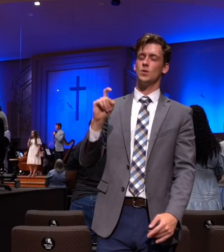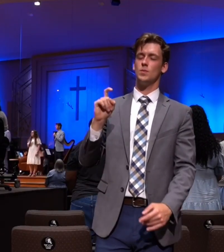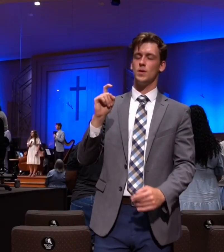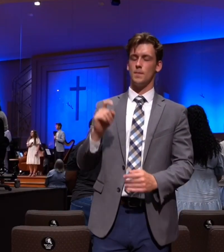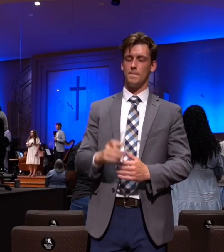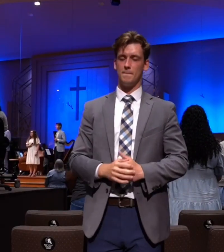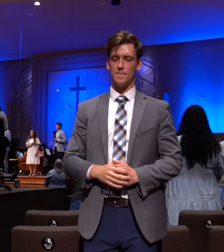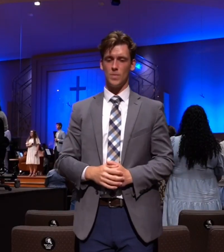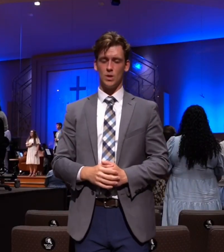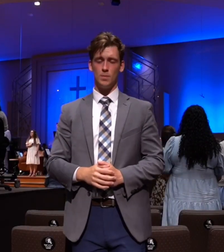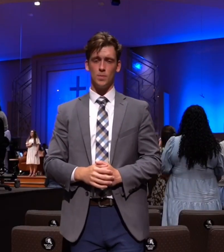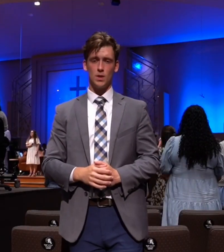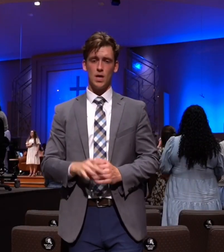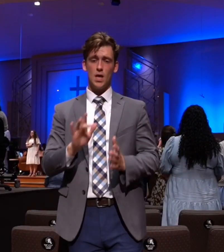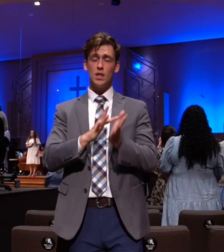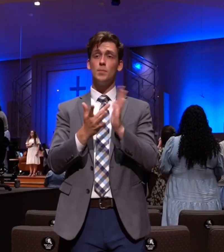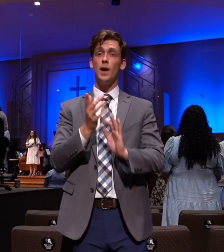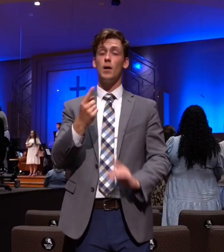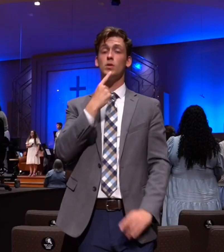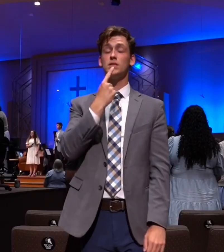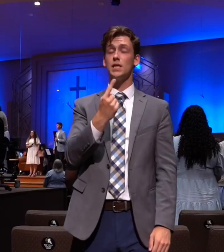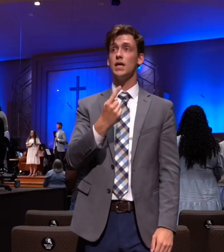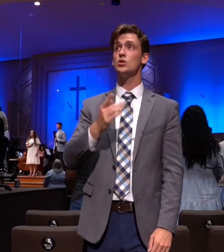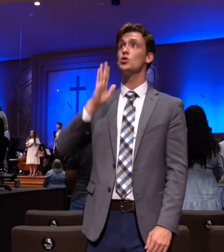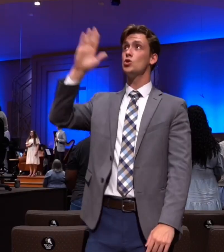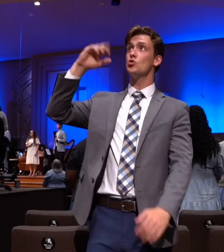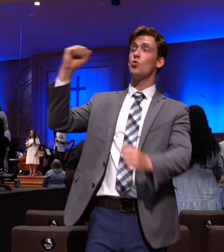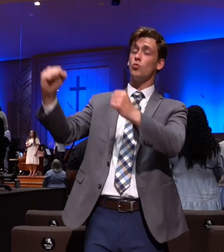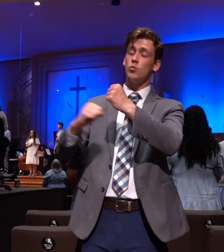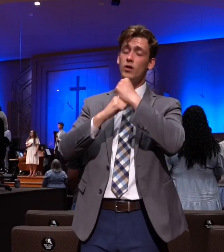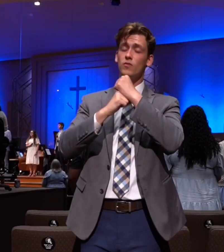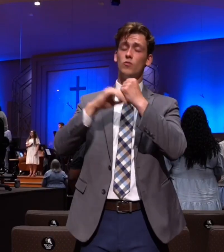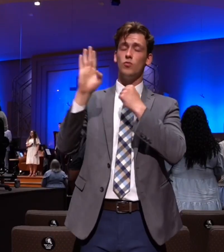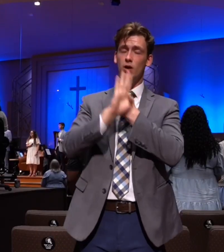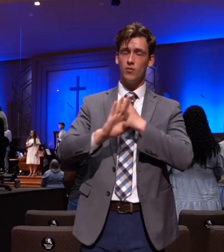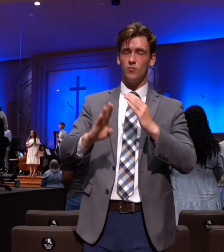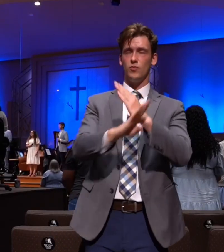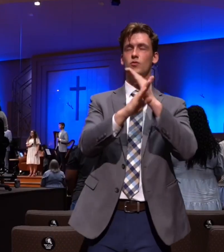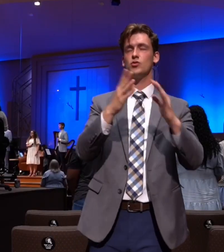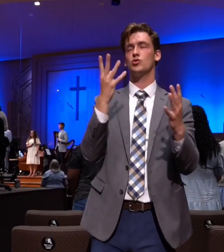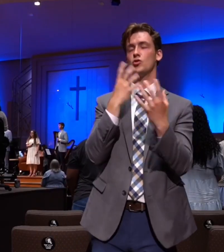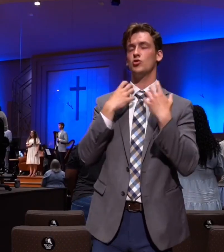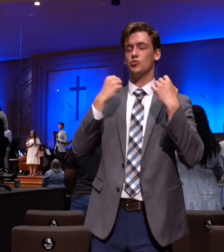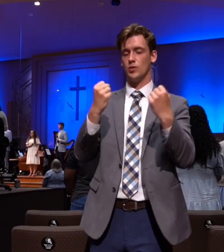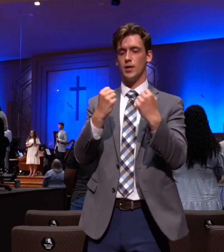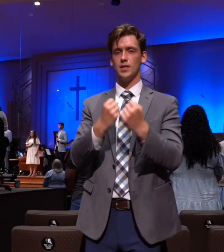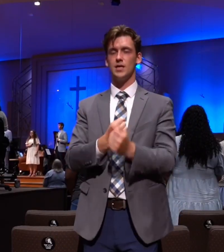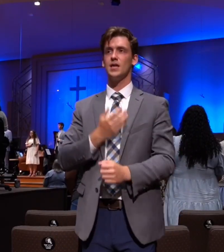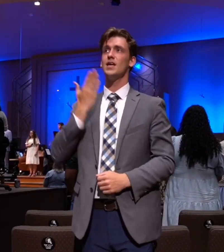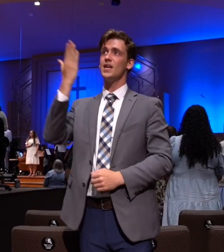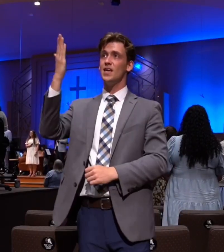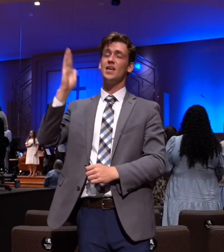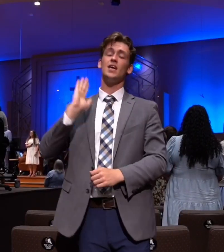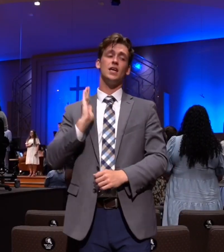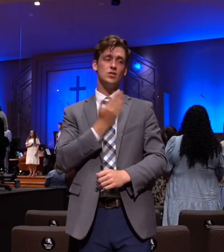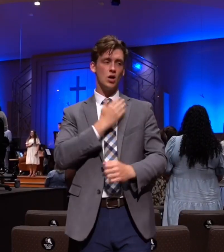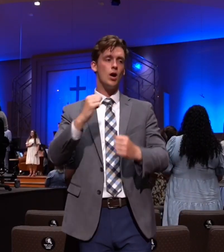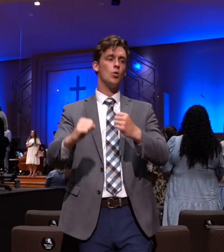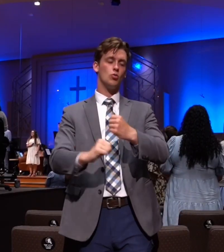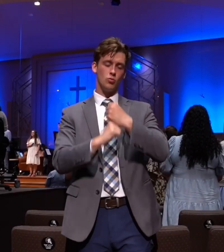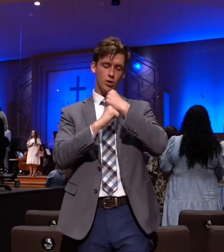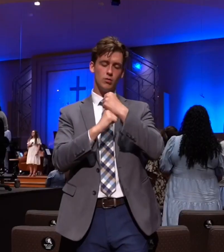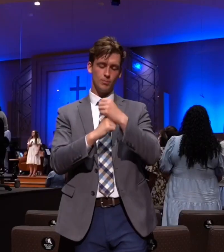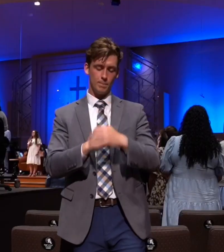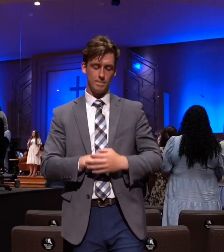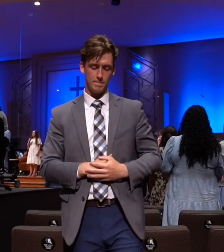need. The Word of God says, God is a refuge and strength, a very present help in time of trouble. He is our rock.